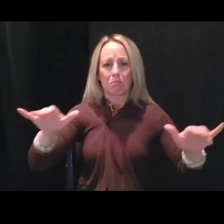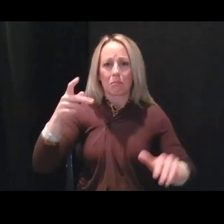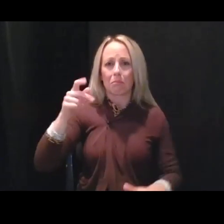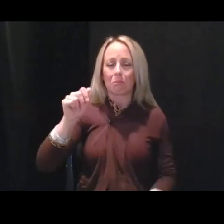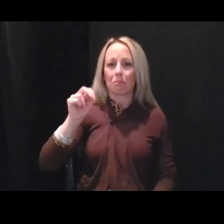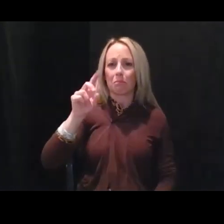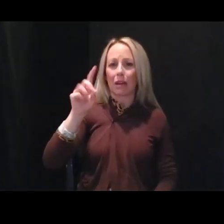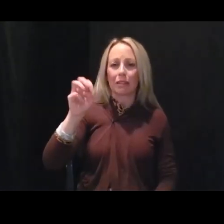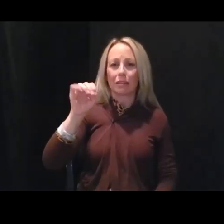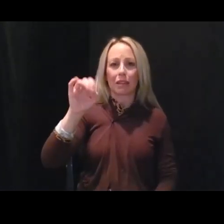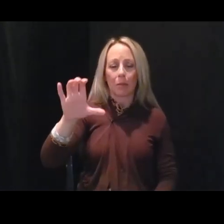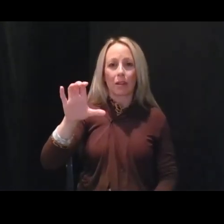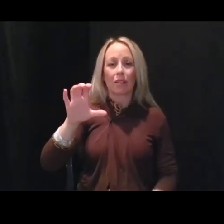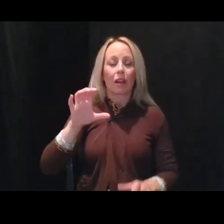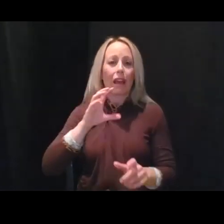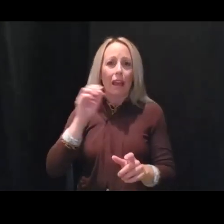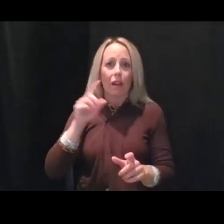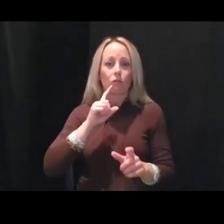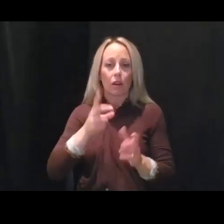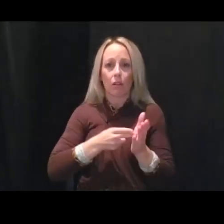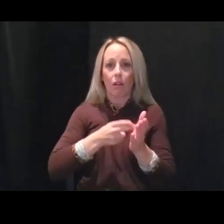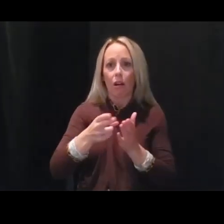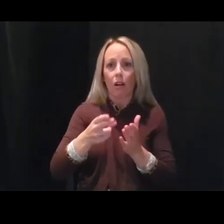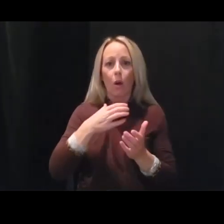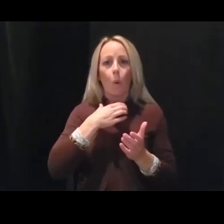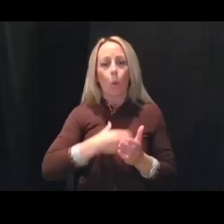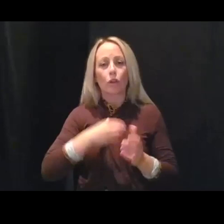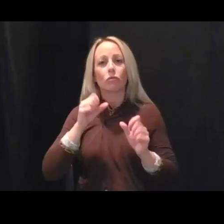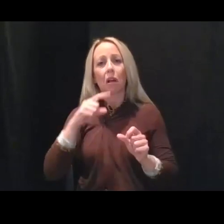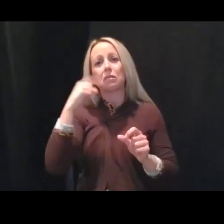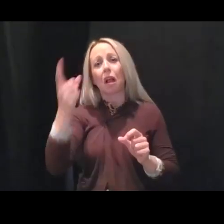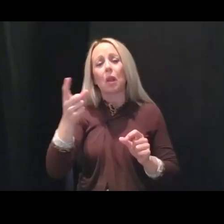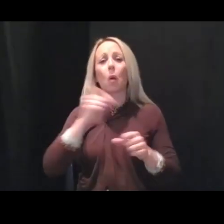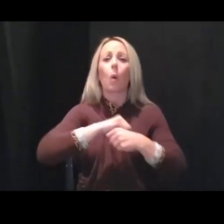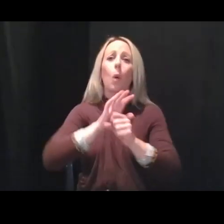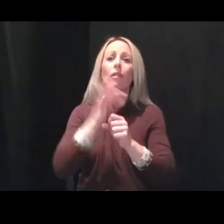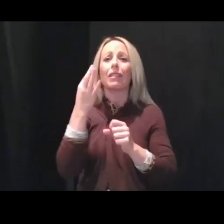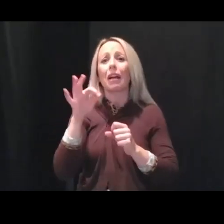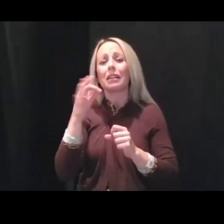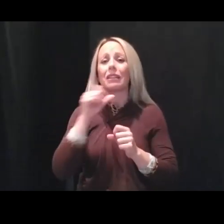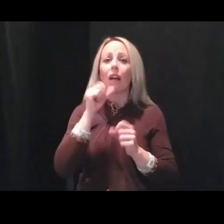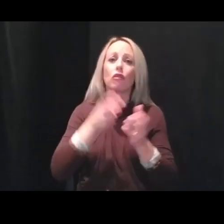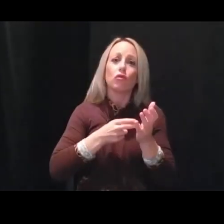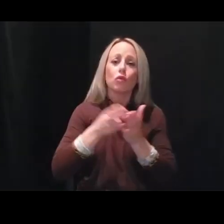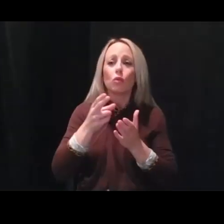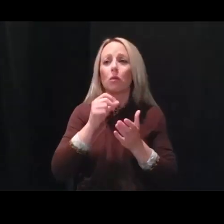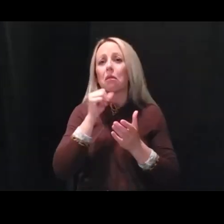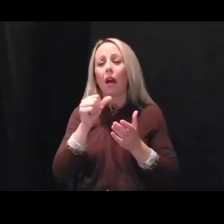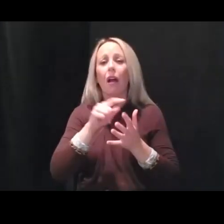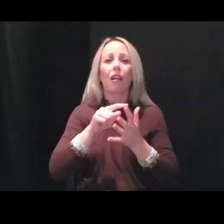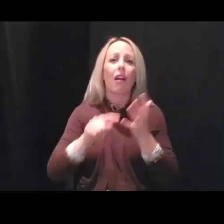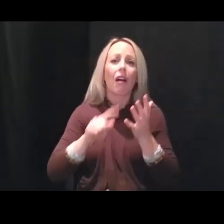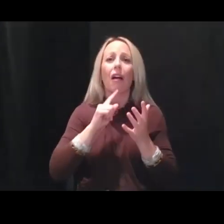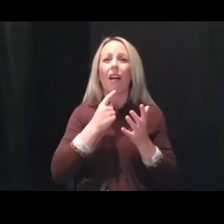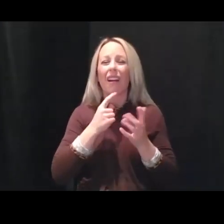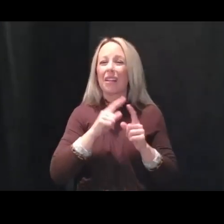off what we hear about COVID-19 as untrue or inflated. It would surely be easier to live our day-to-day lives